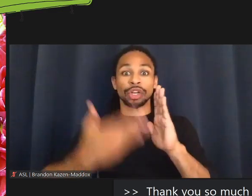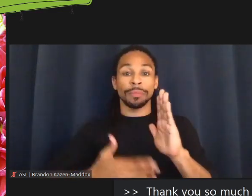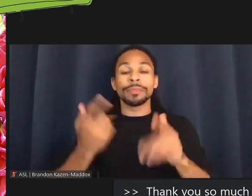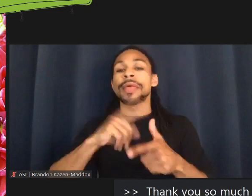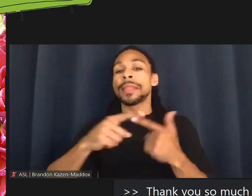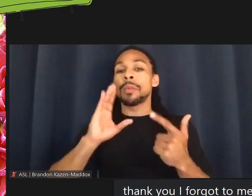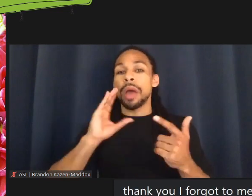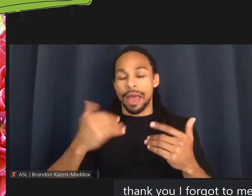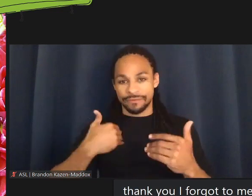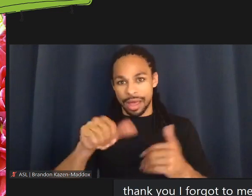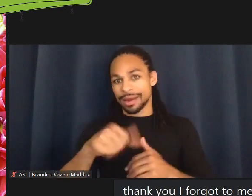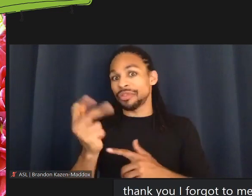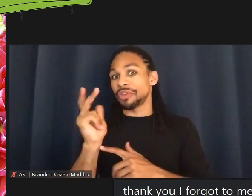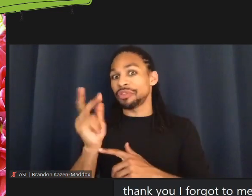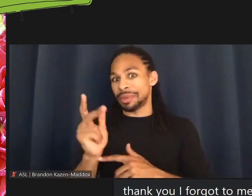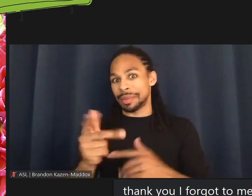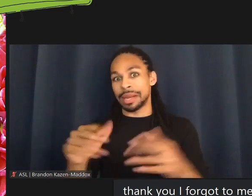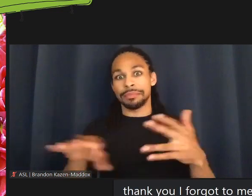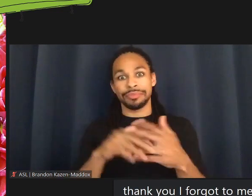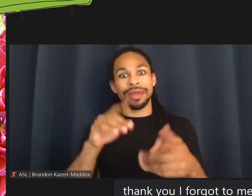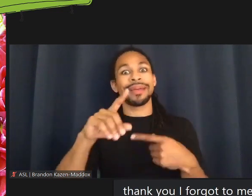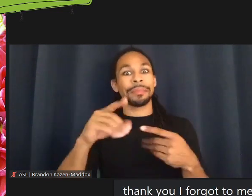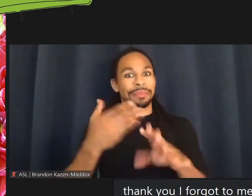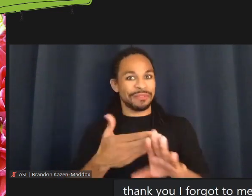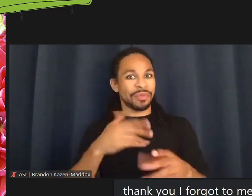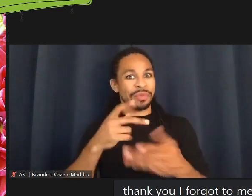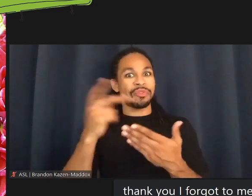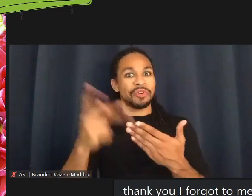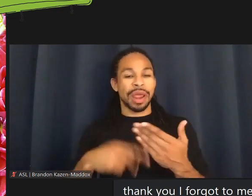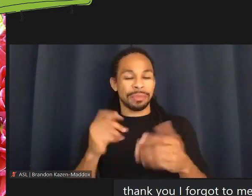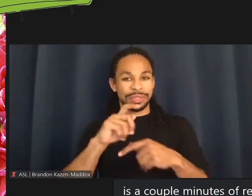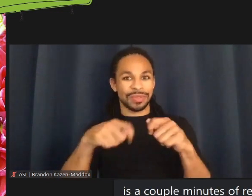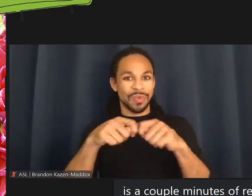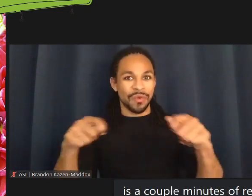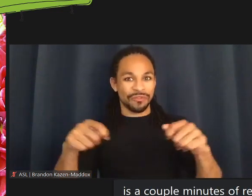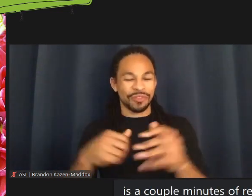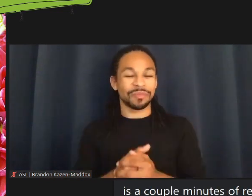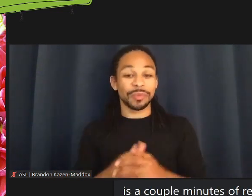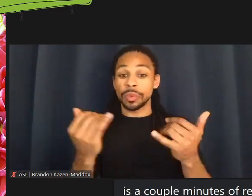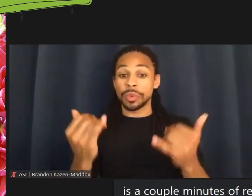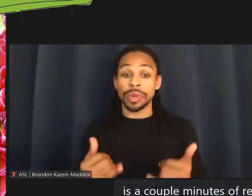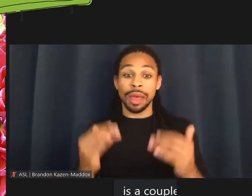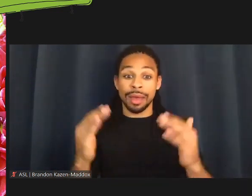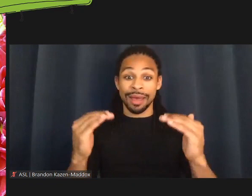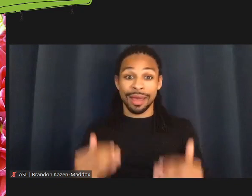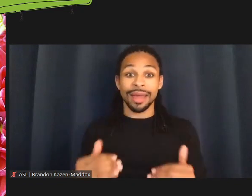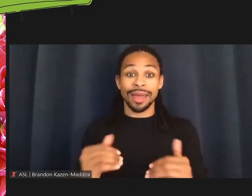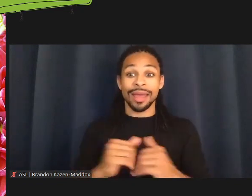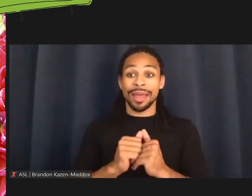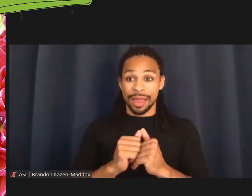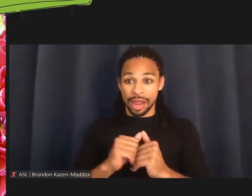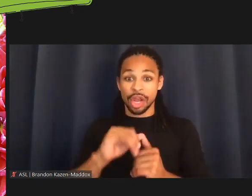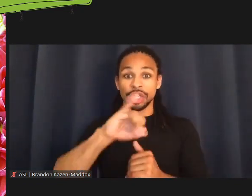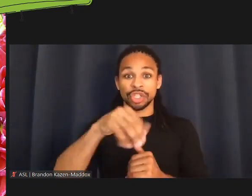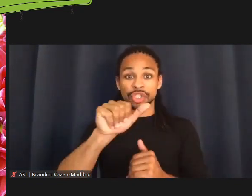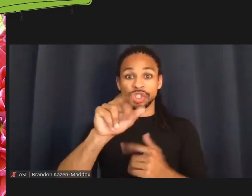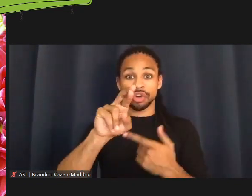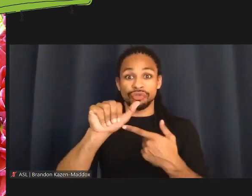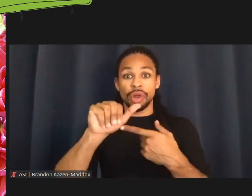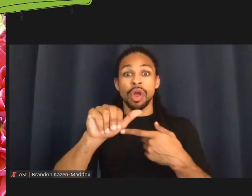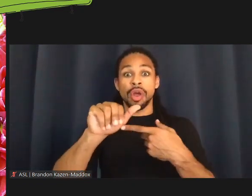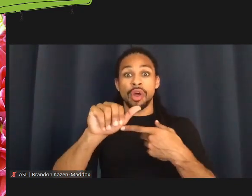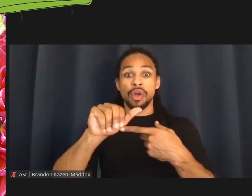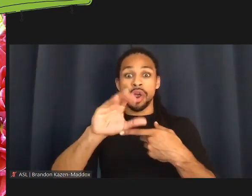before the program is over. Our next reader is Cyrée Jarelle Johnson. Cyrée Jarelle Johnson is a writer and